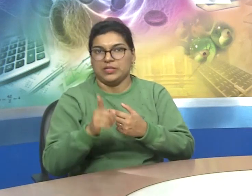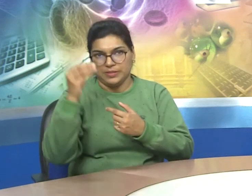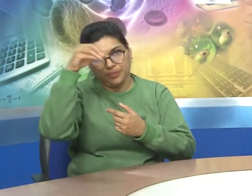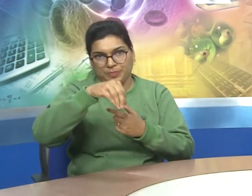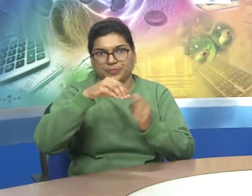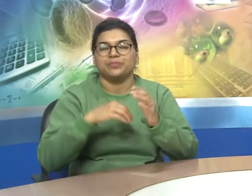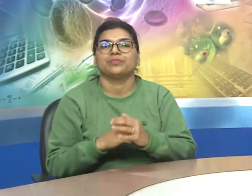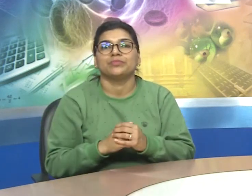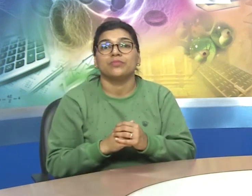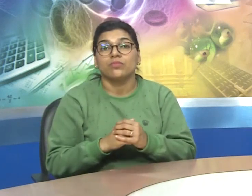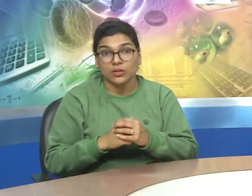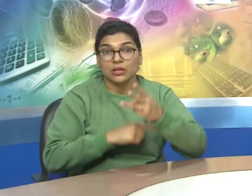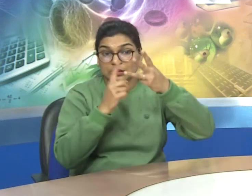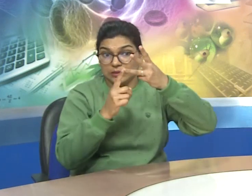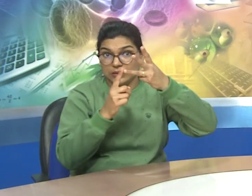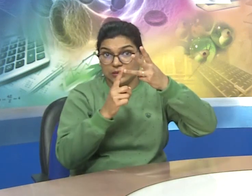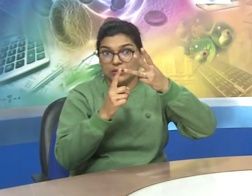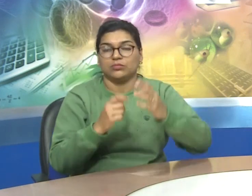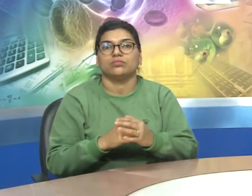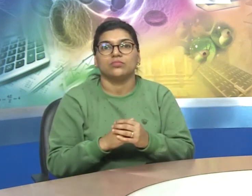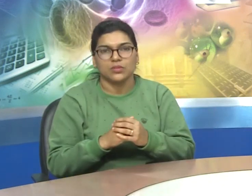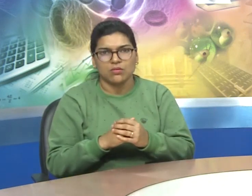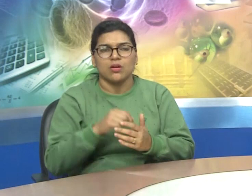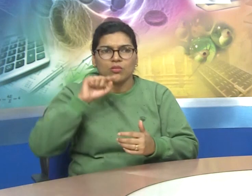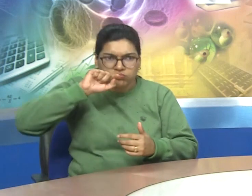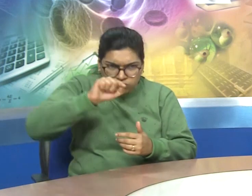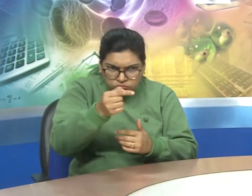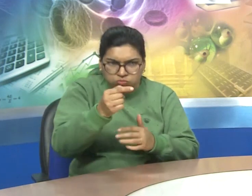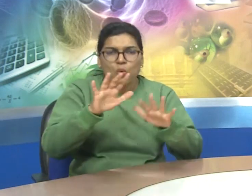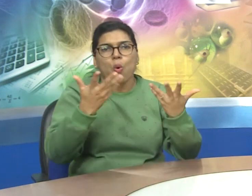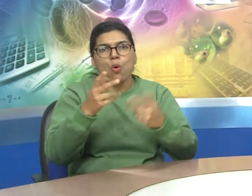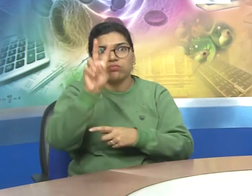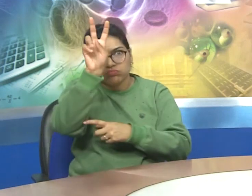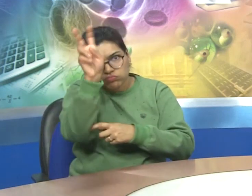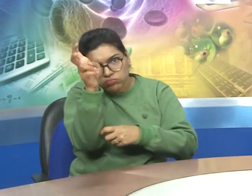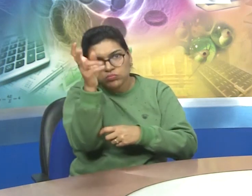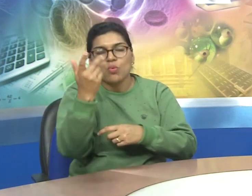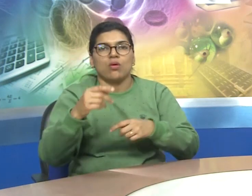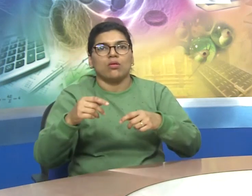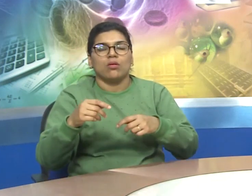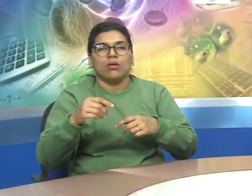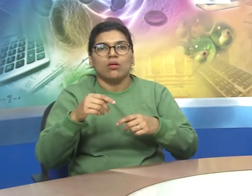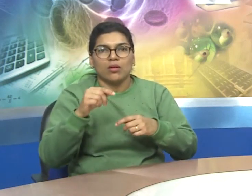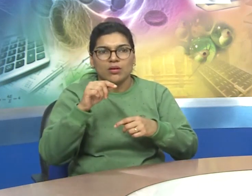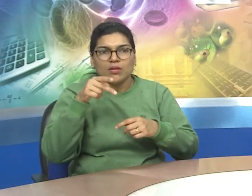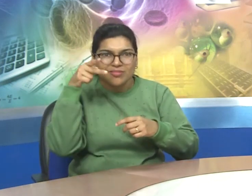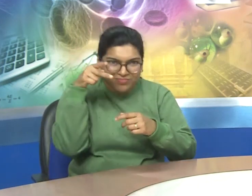The third type of notation is the punctuation mark. In this, the